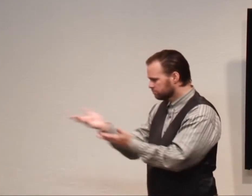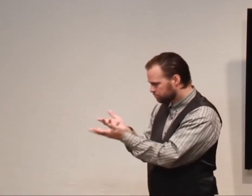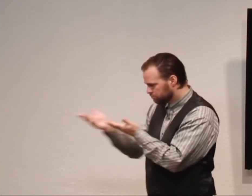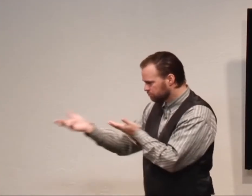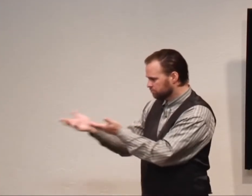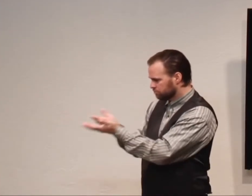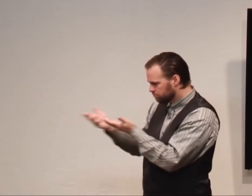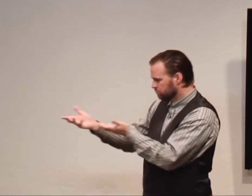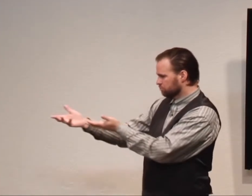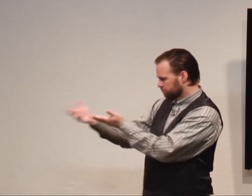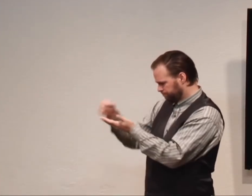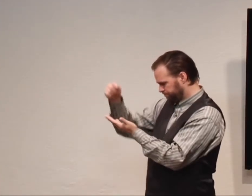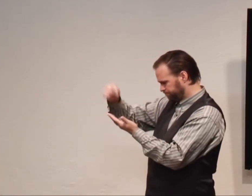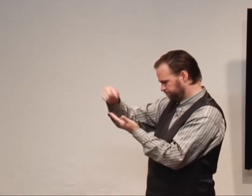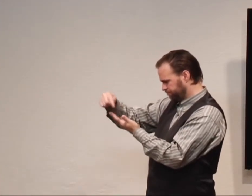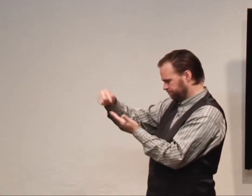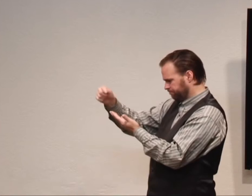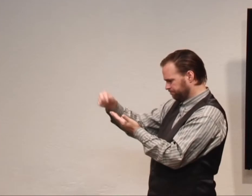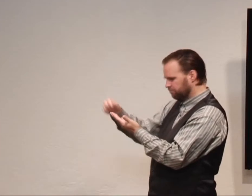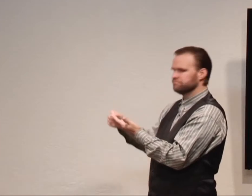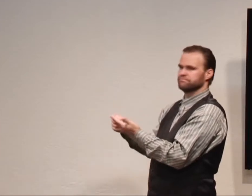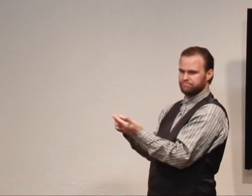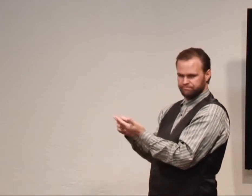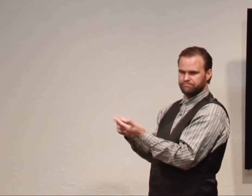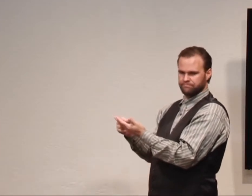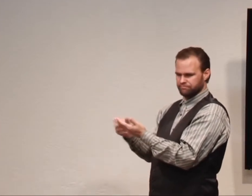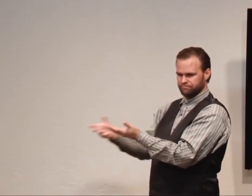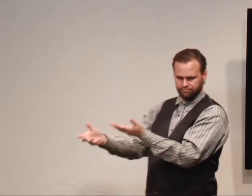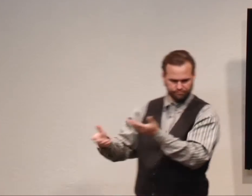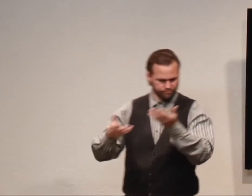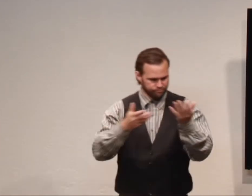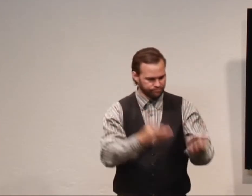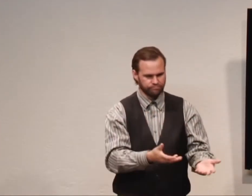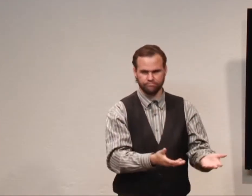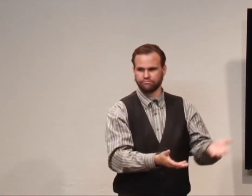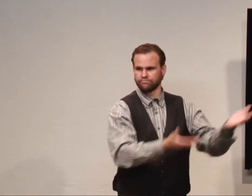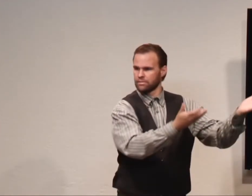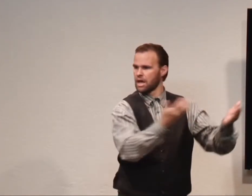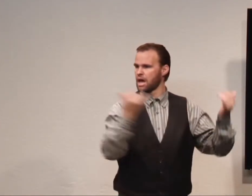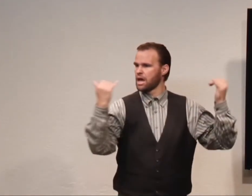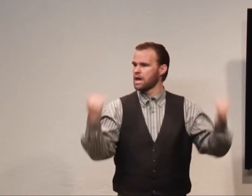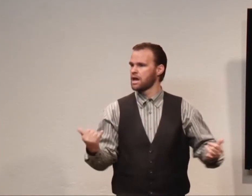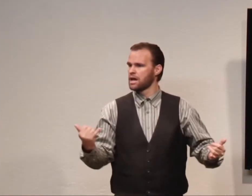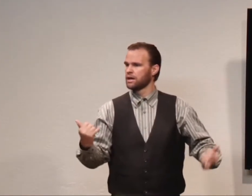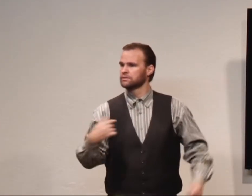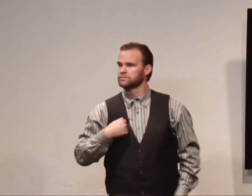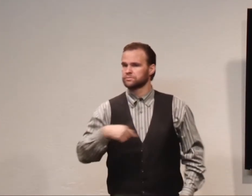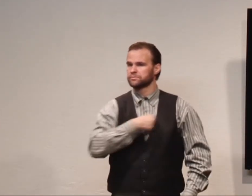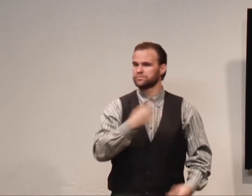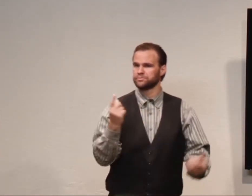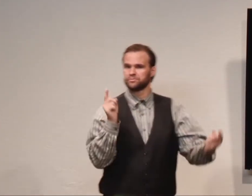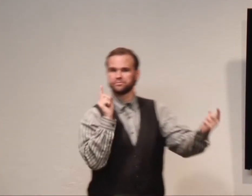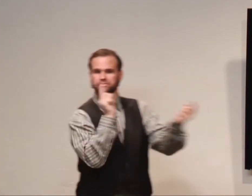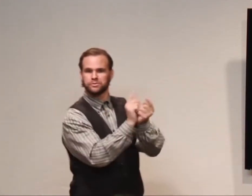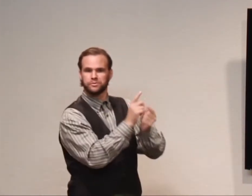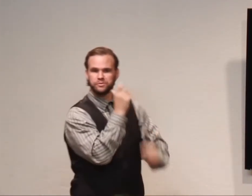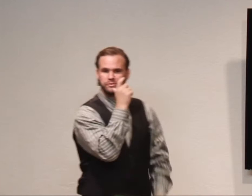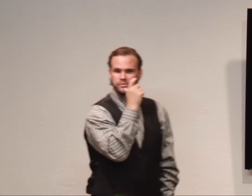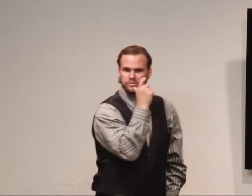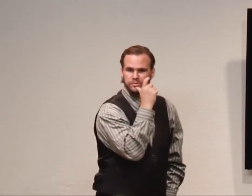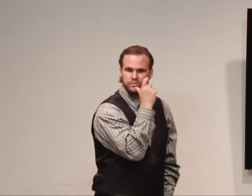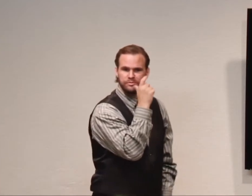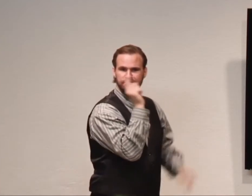"Okay," and he would confess his sin to the priest, what he had done, and the priest would take this lamb, this